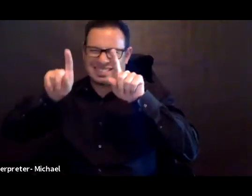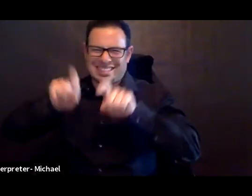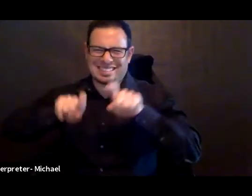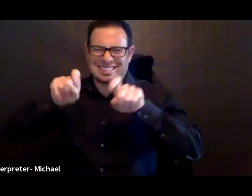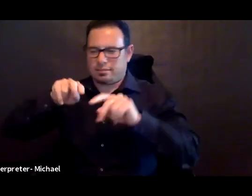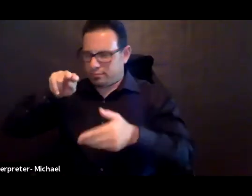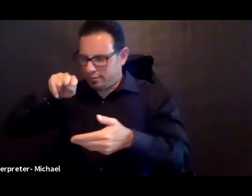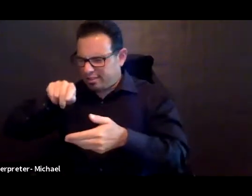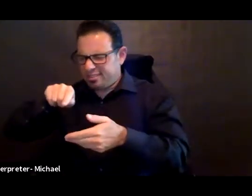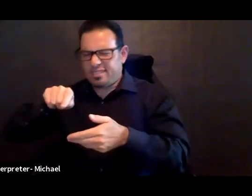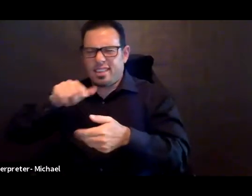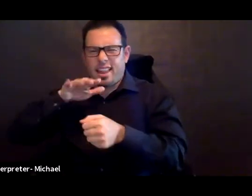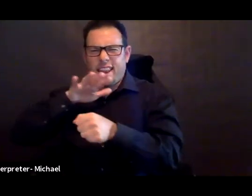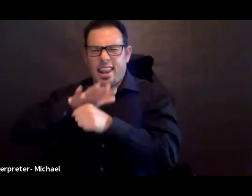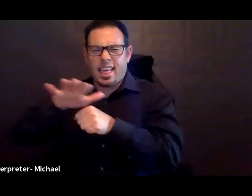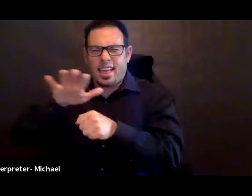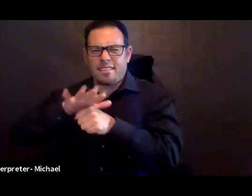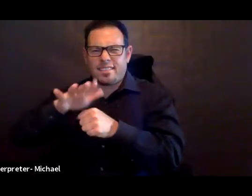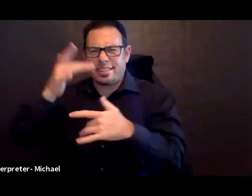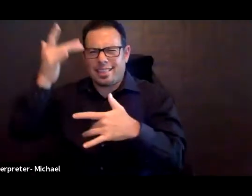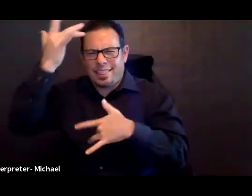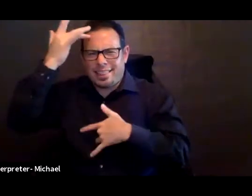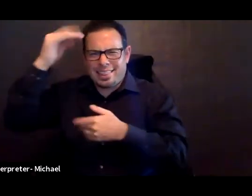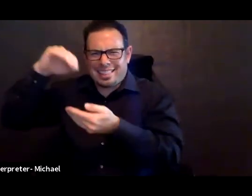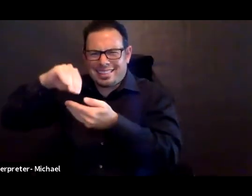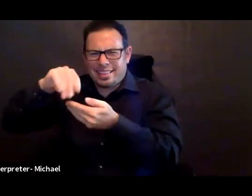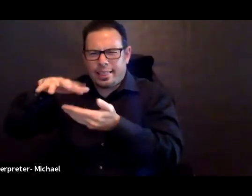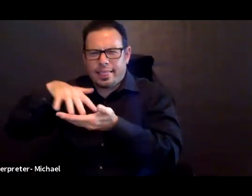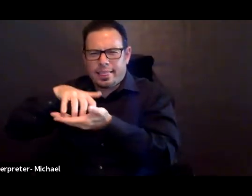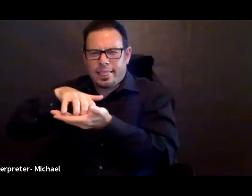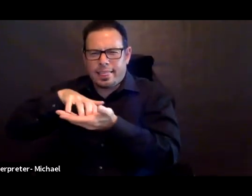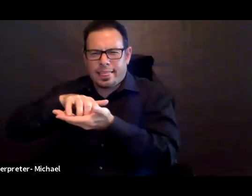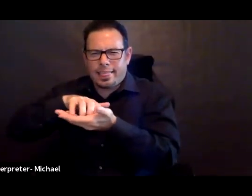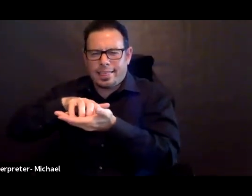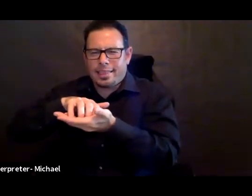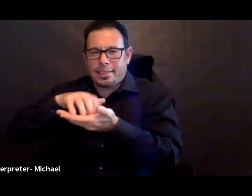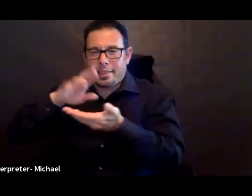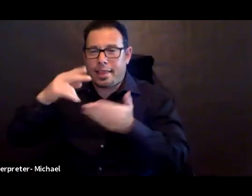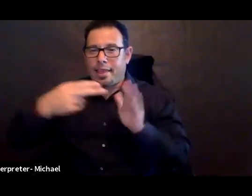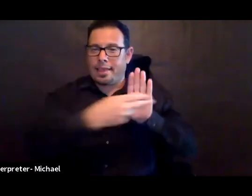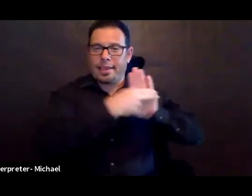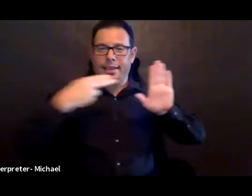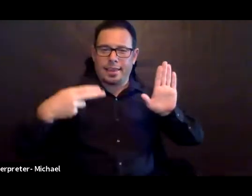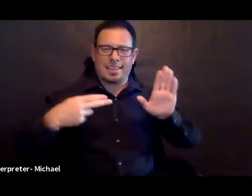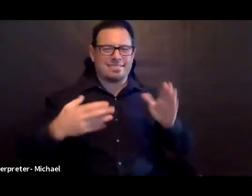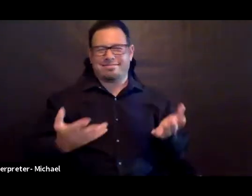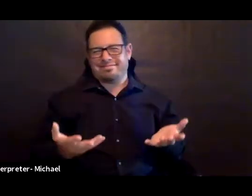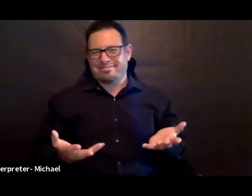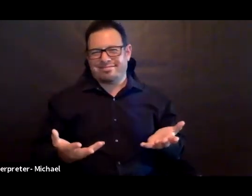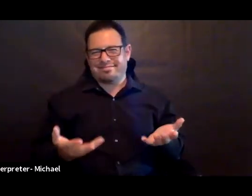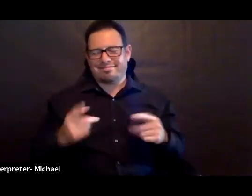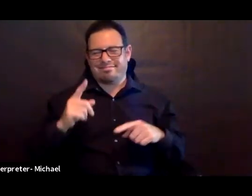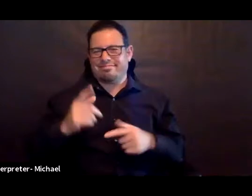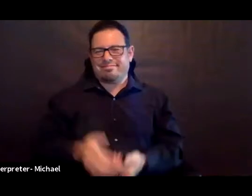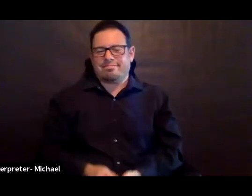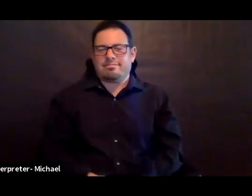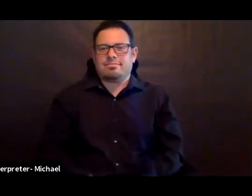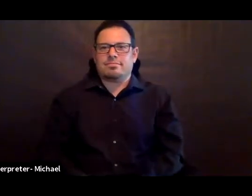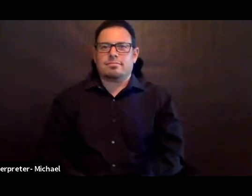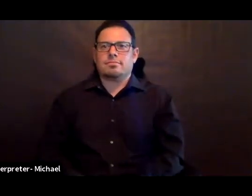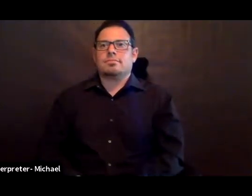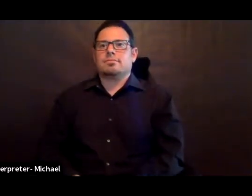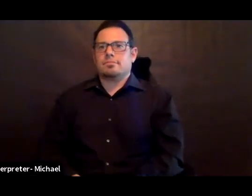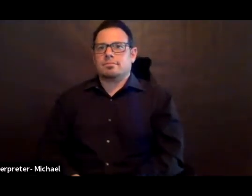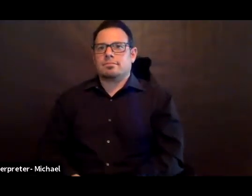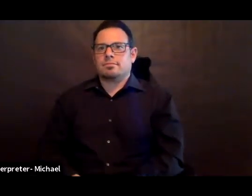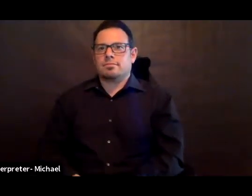increased our request for specimens to do sequencing. And as the commissioner said, we in Minnesota have done probably as much or more